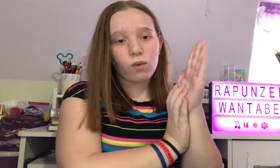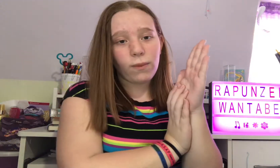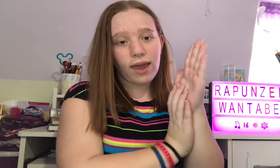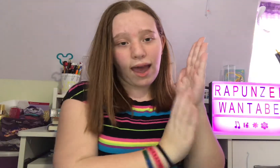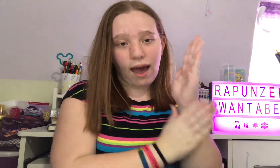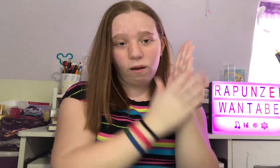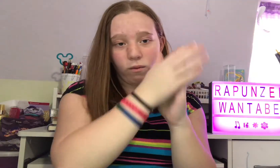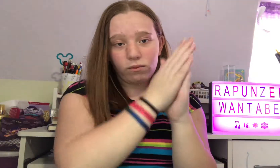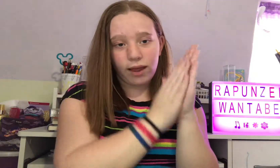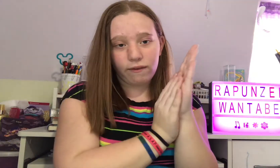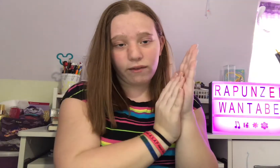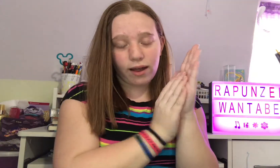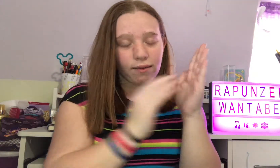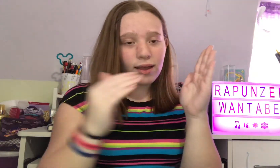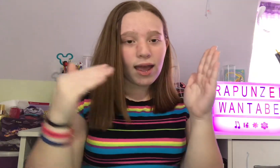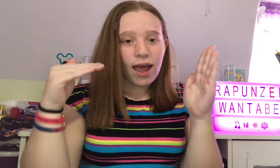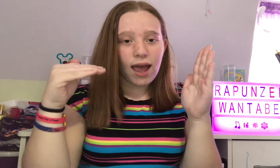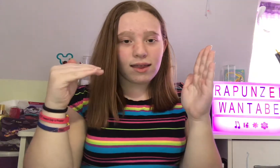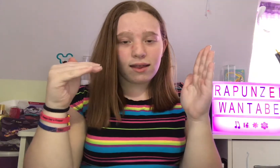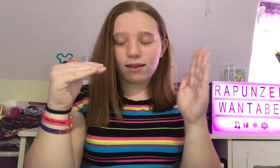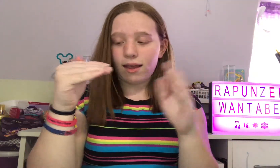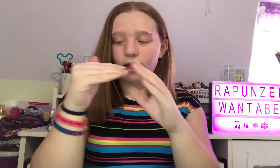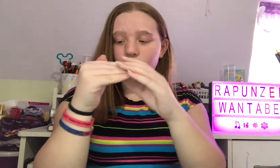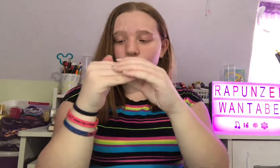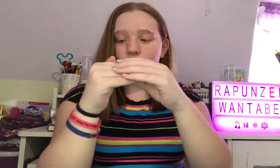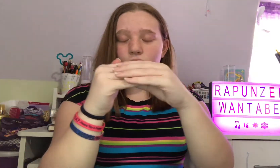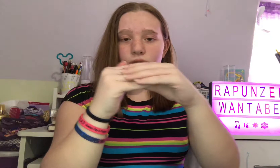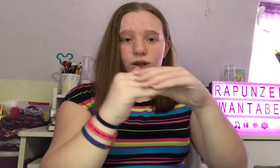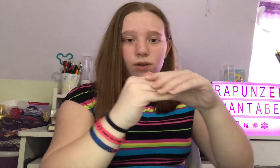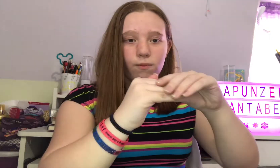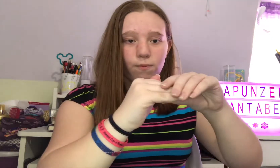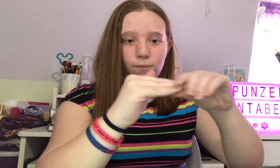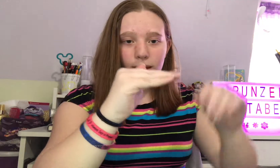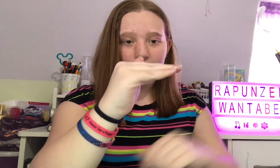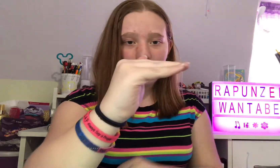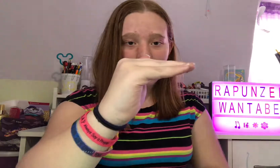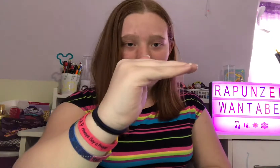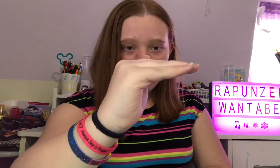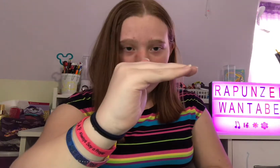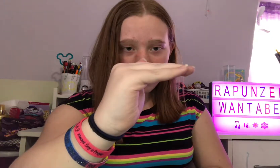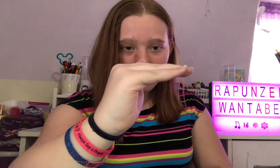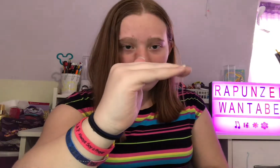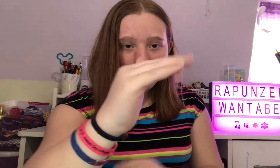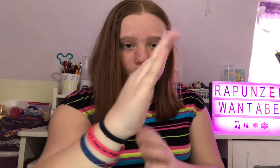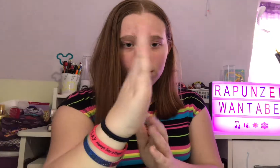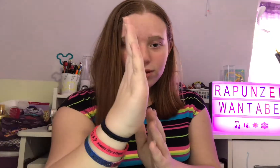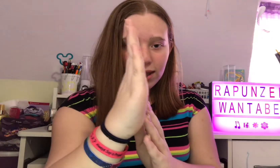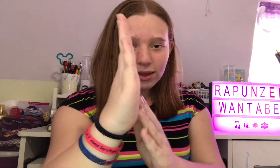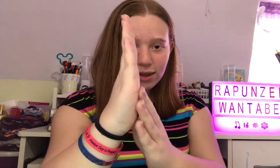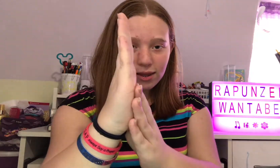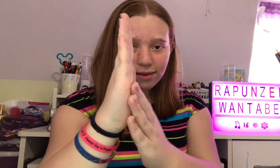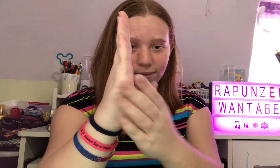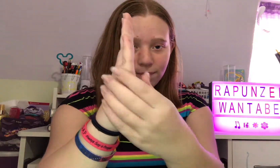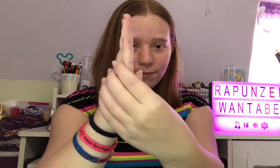be out like flat. And then the other one should be like that. So it's like this, but